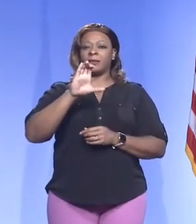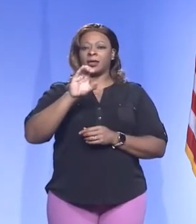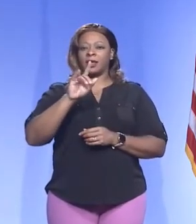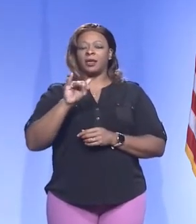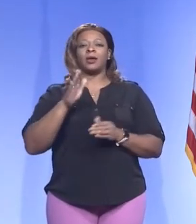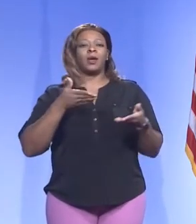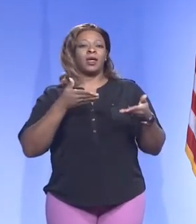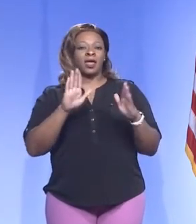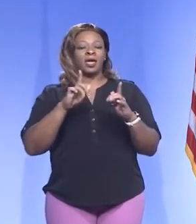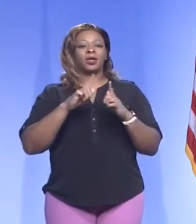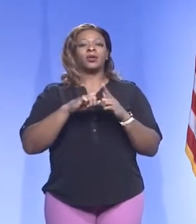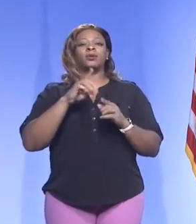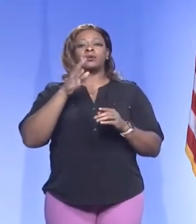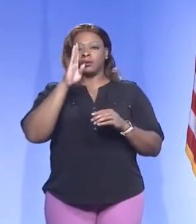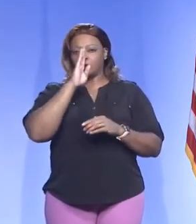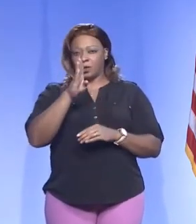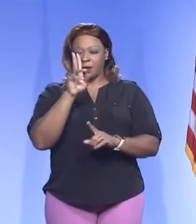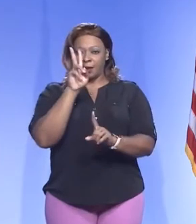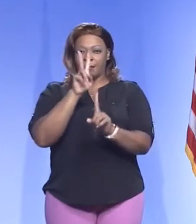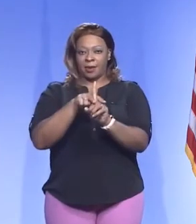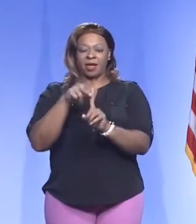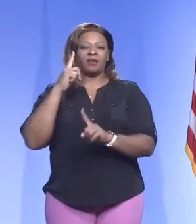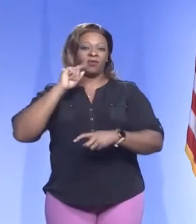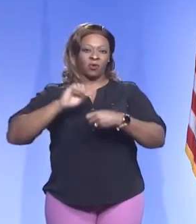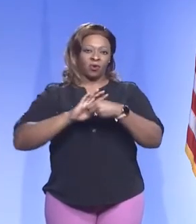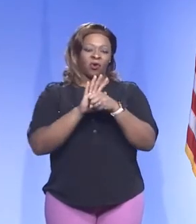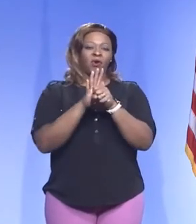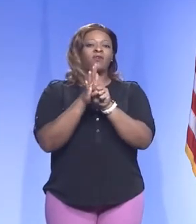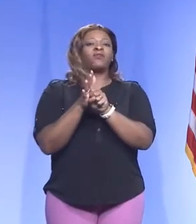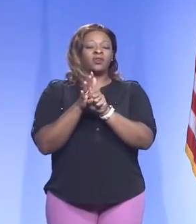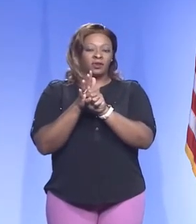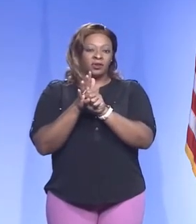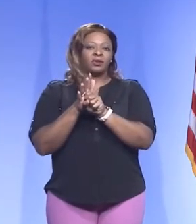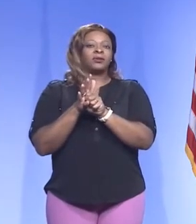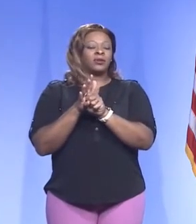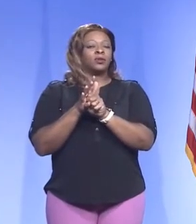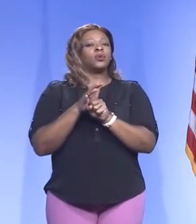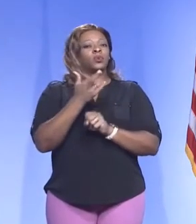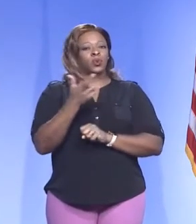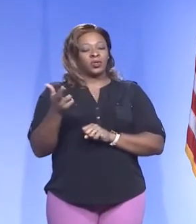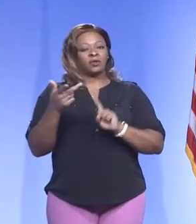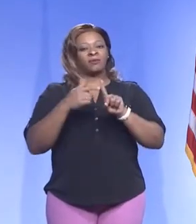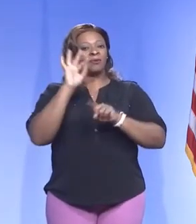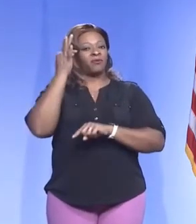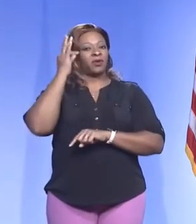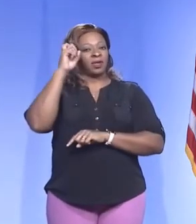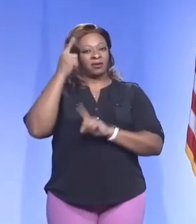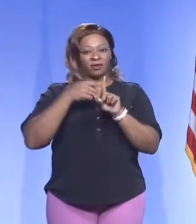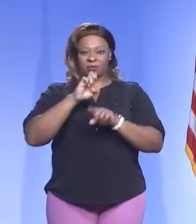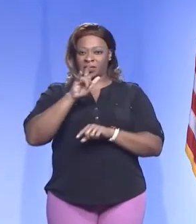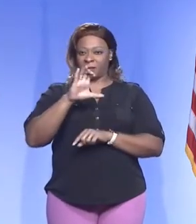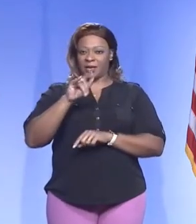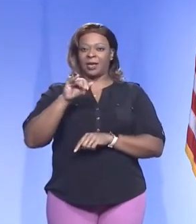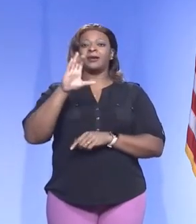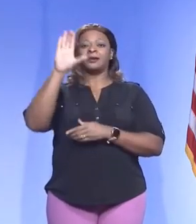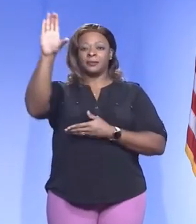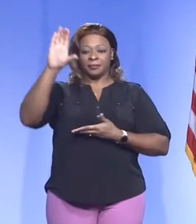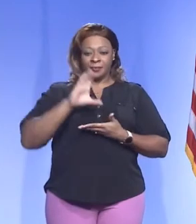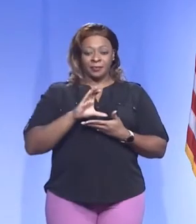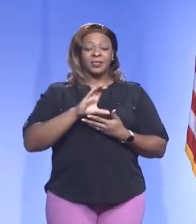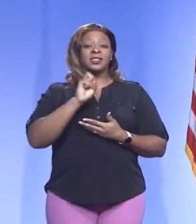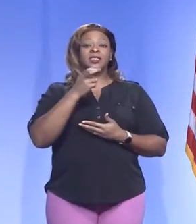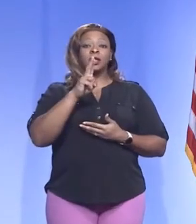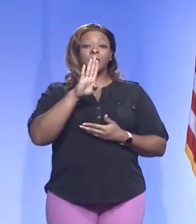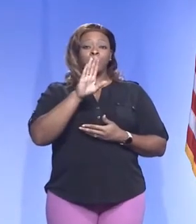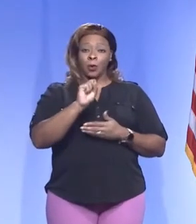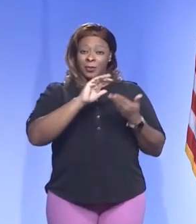were allowed to directly apply for COVID resources from the federal government. The suburban cities that I